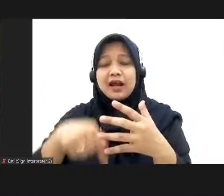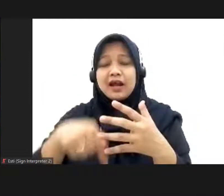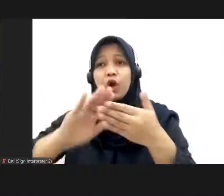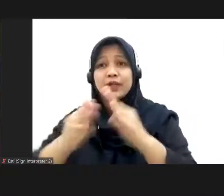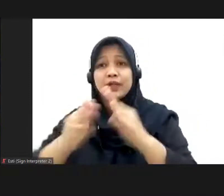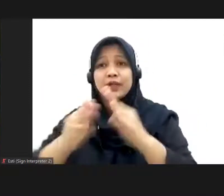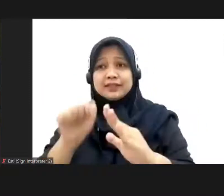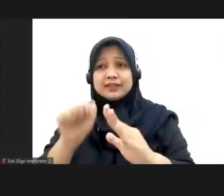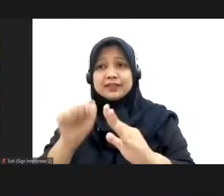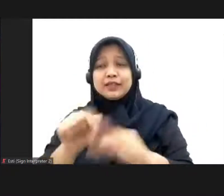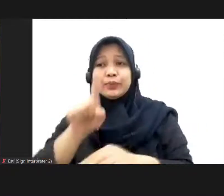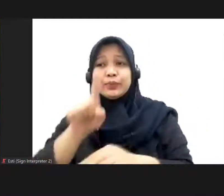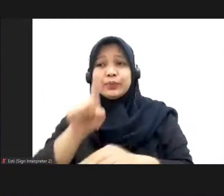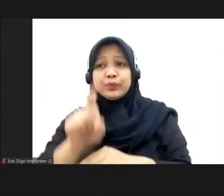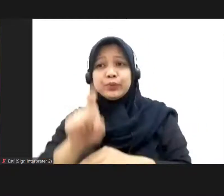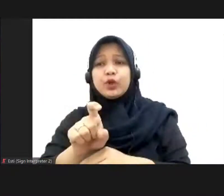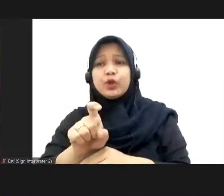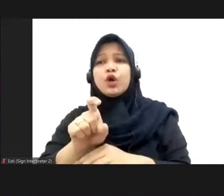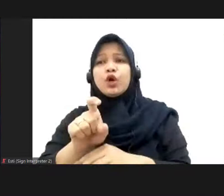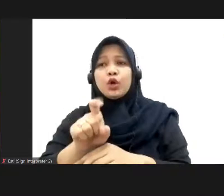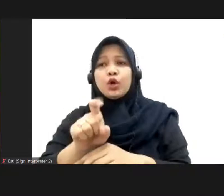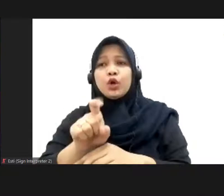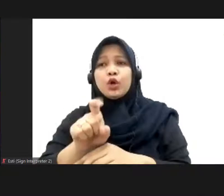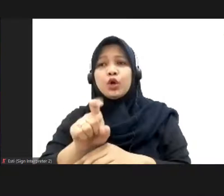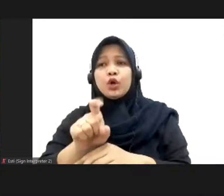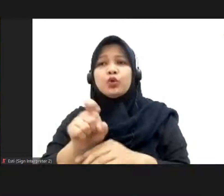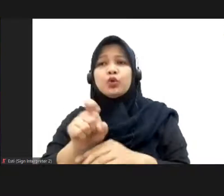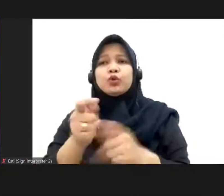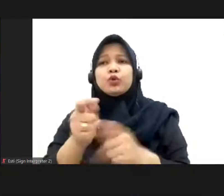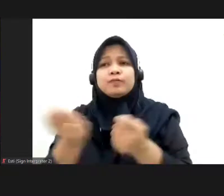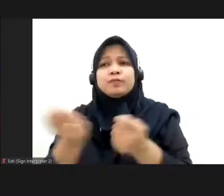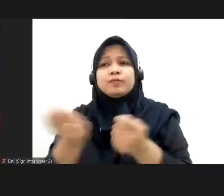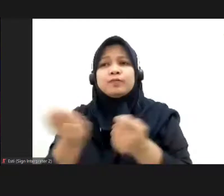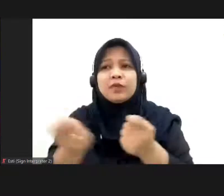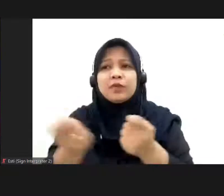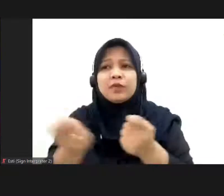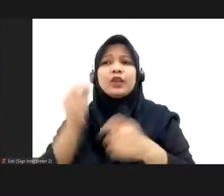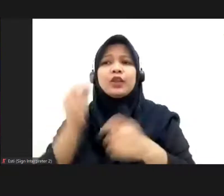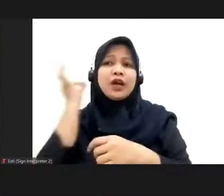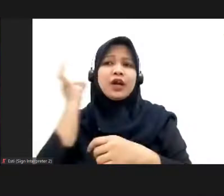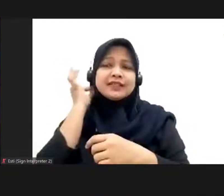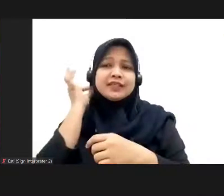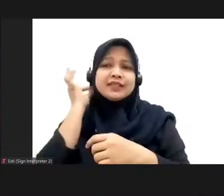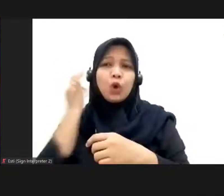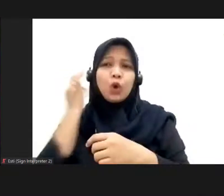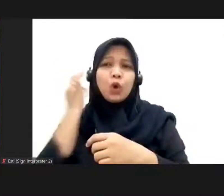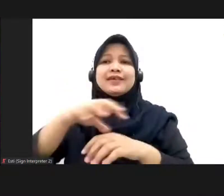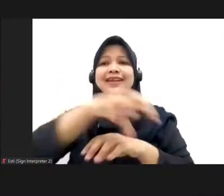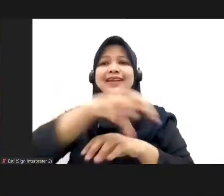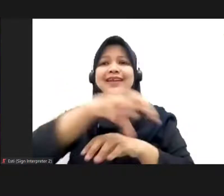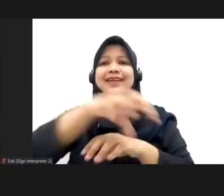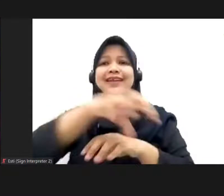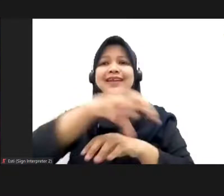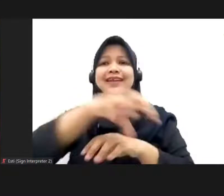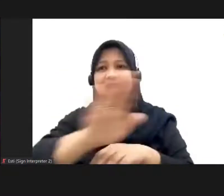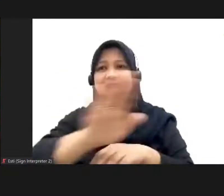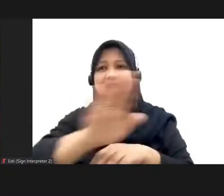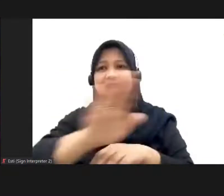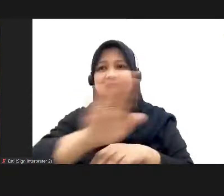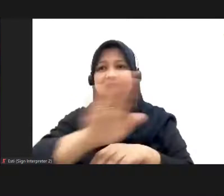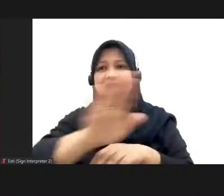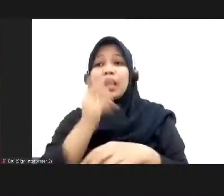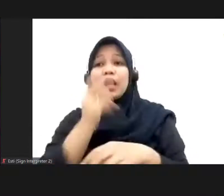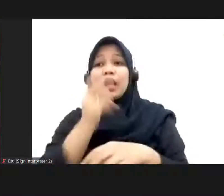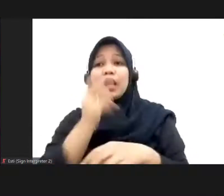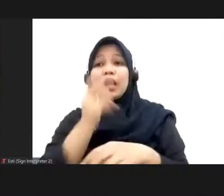need to handle the impact of the multi-risk in their own area. Lastly, on behalf of